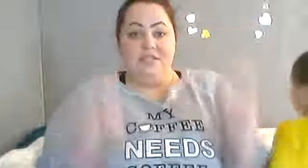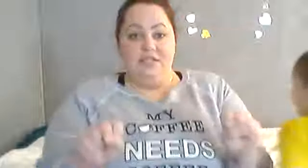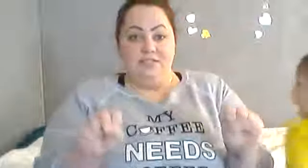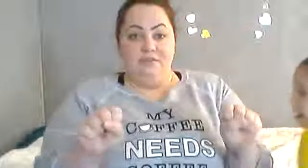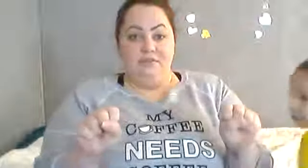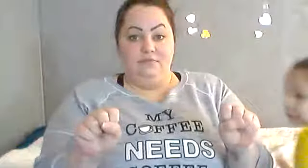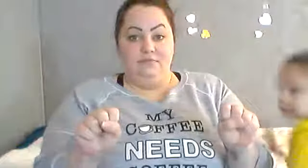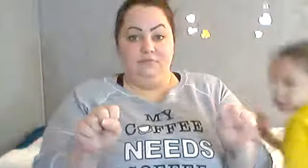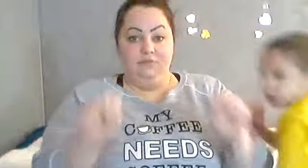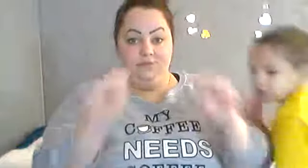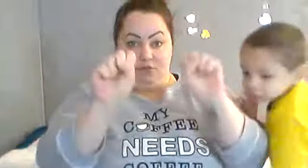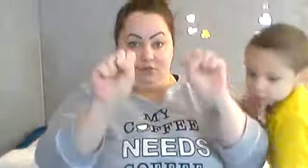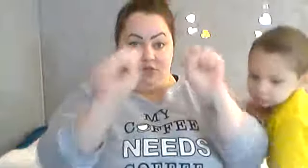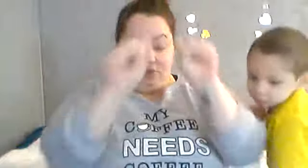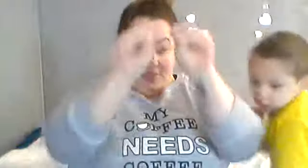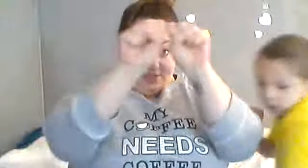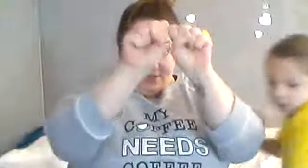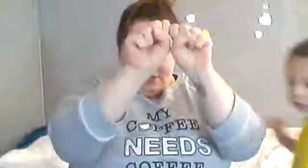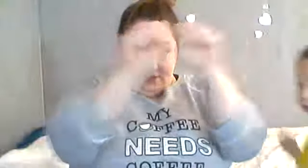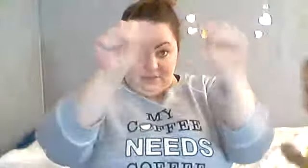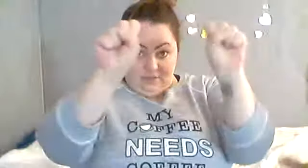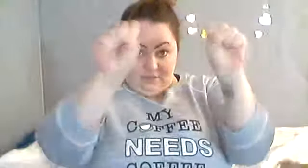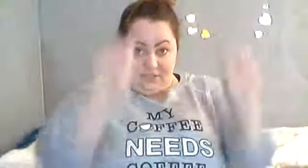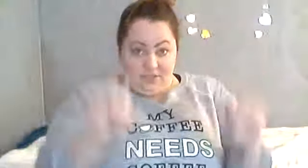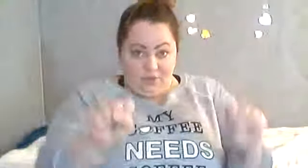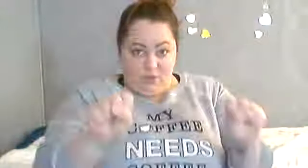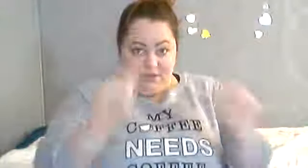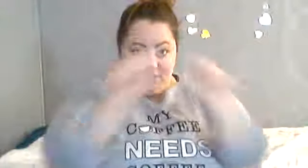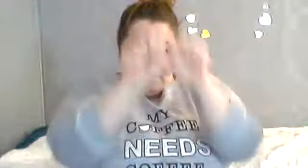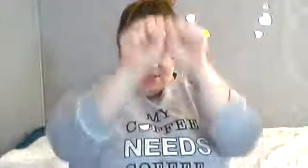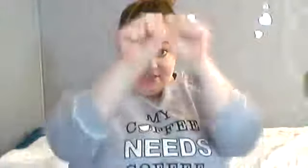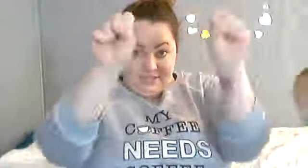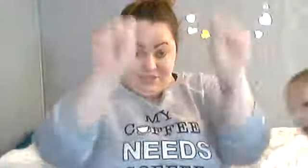station. So make 2 S's and make a square. Station.